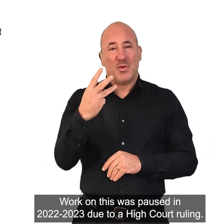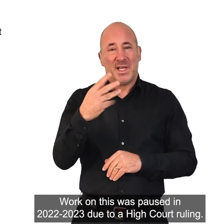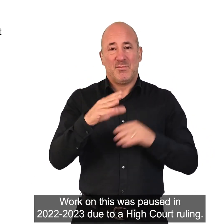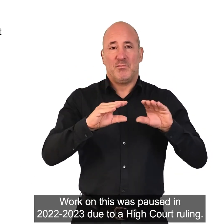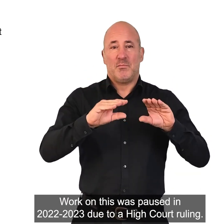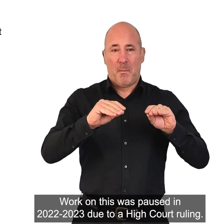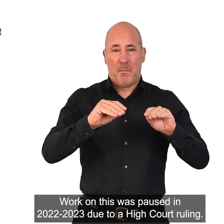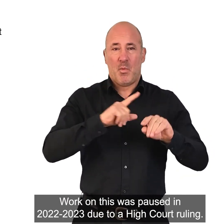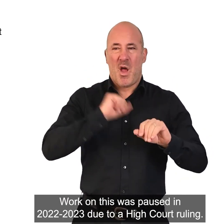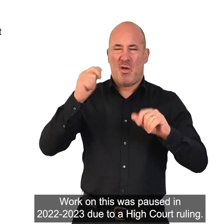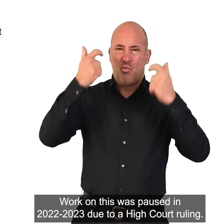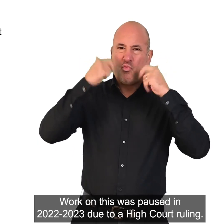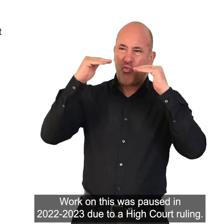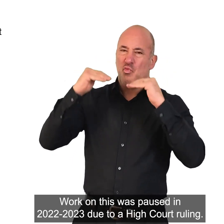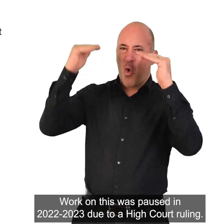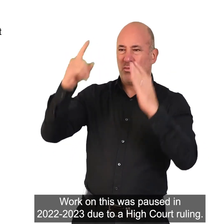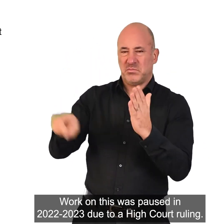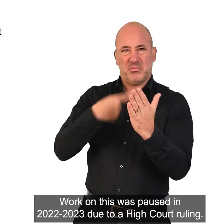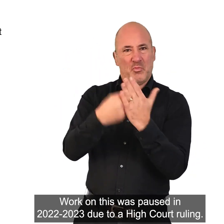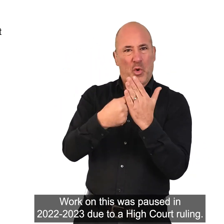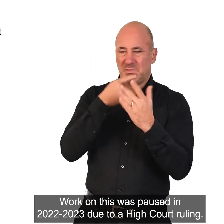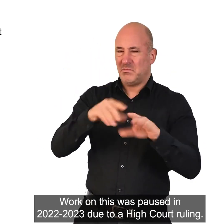2022-2023 due to a High Court ruling.